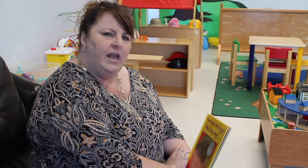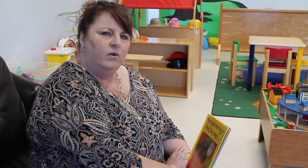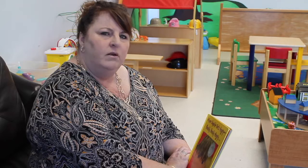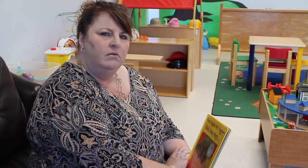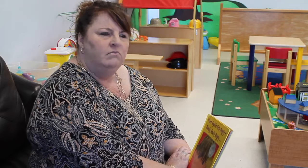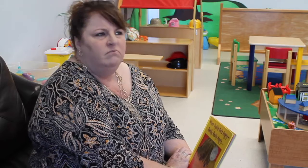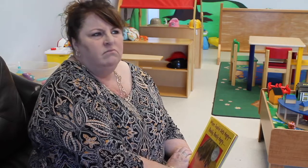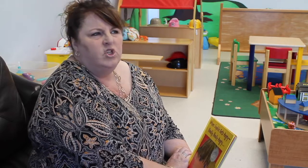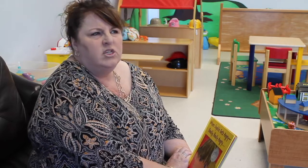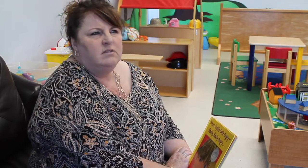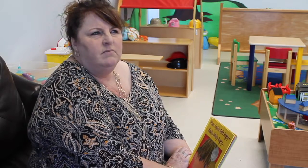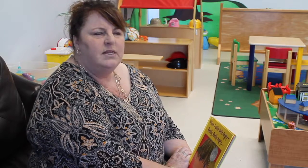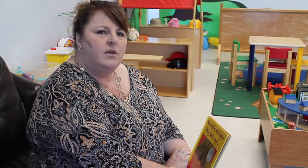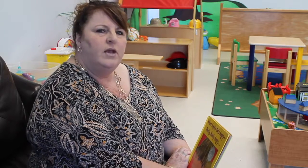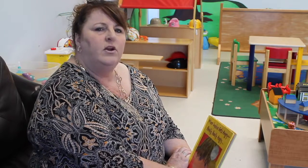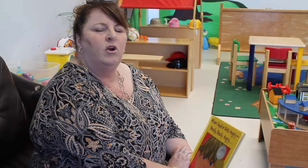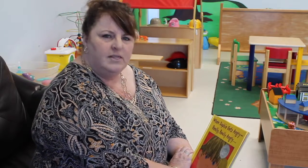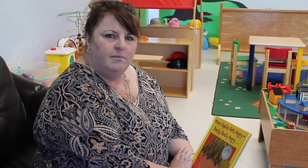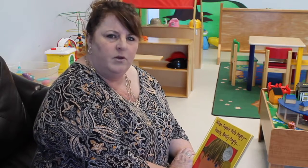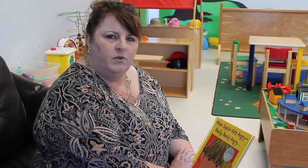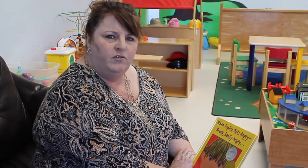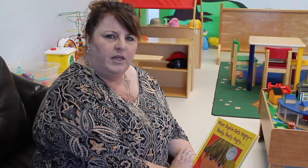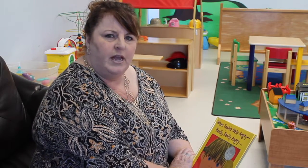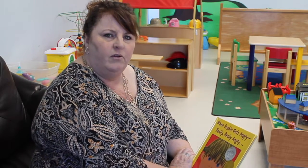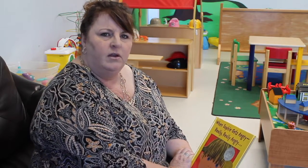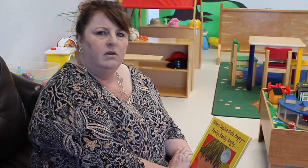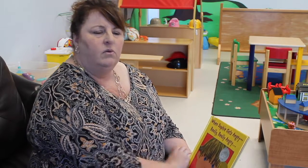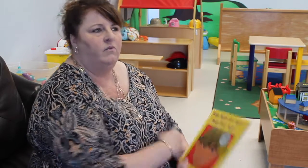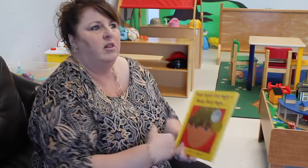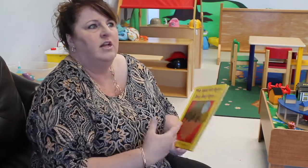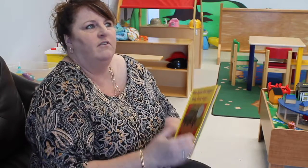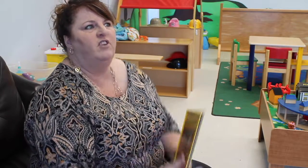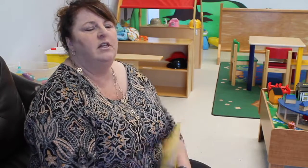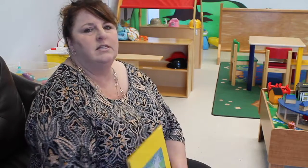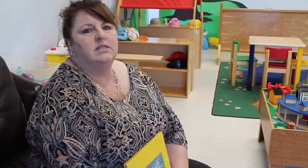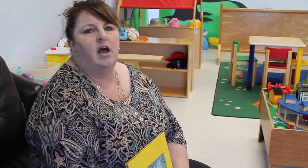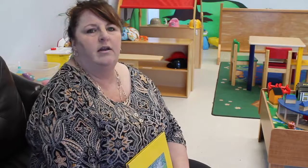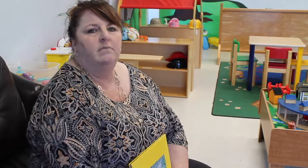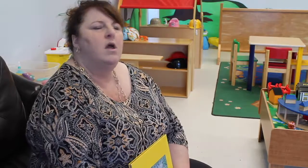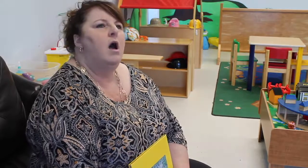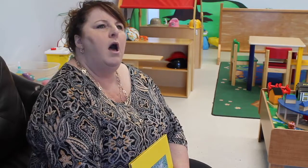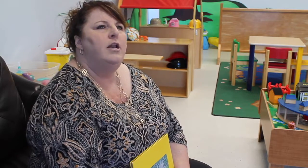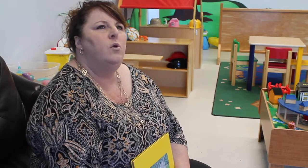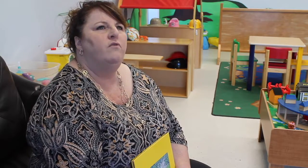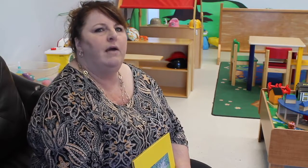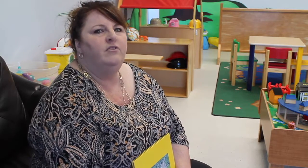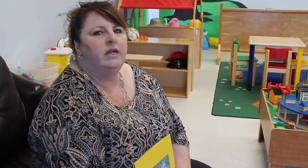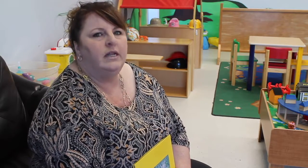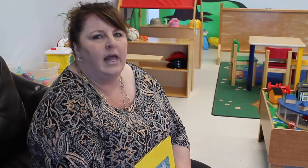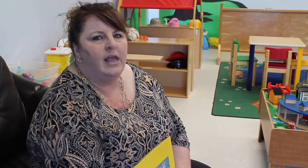angry. Just, it's not okay to hurt somebody when you're feeling angry. We've got lots of feelings inside. I know if I'm feeling a little angry